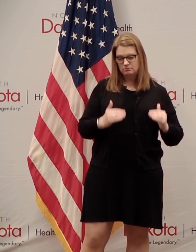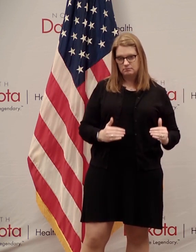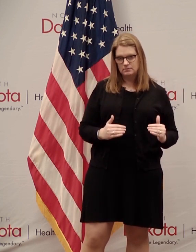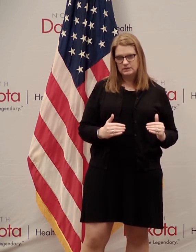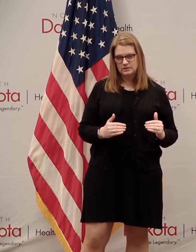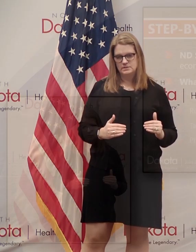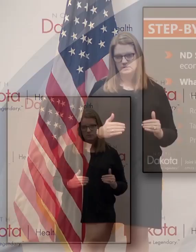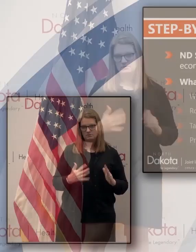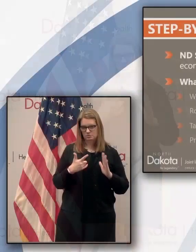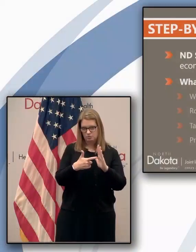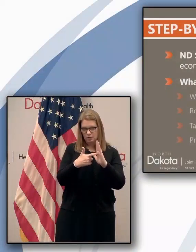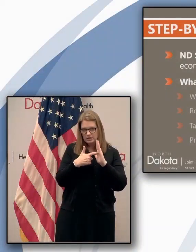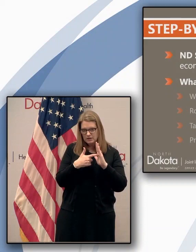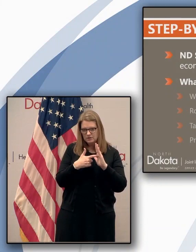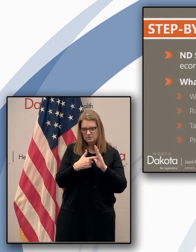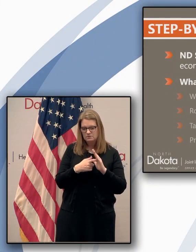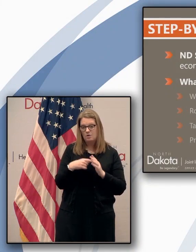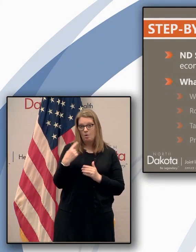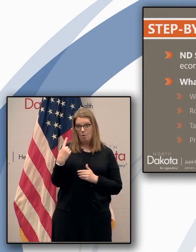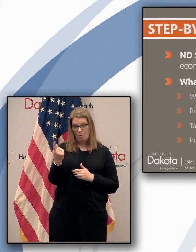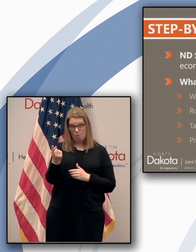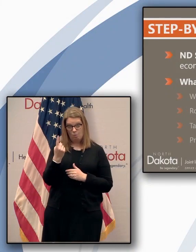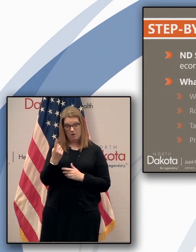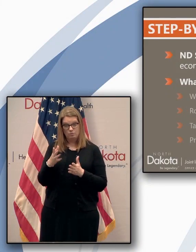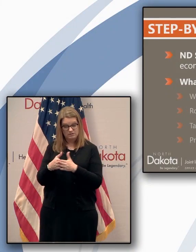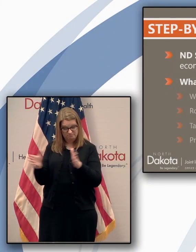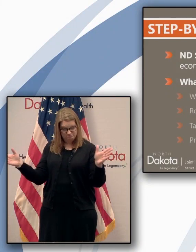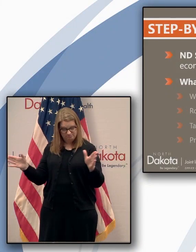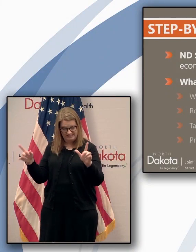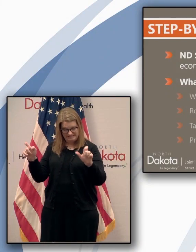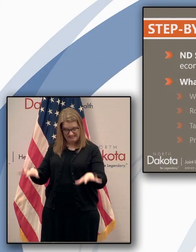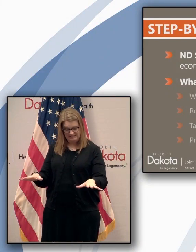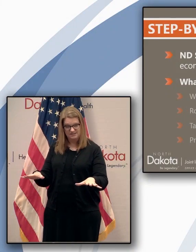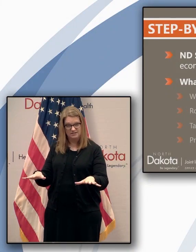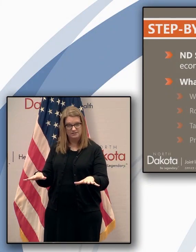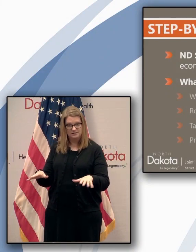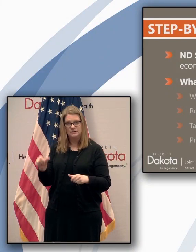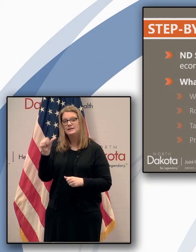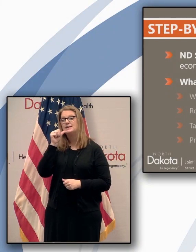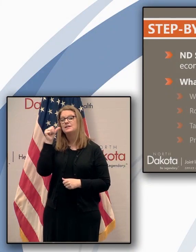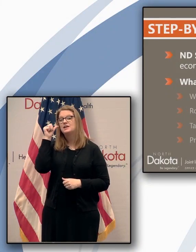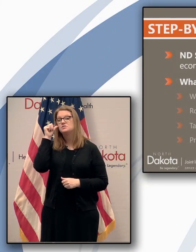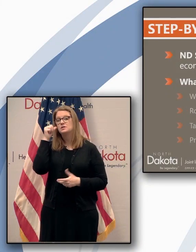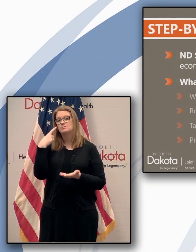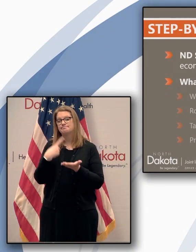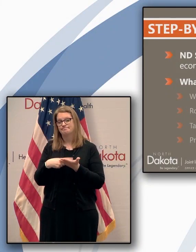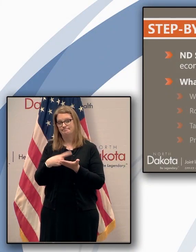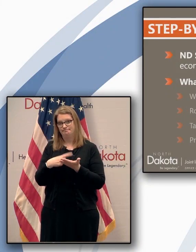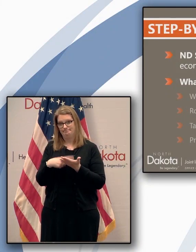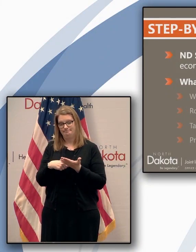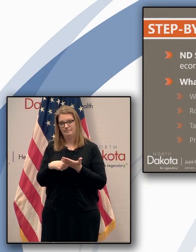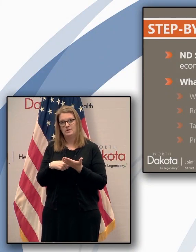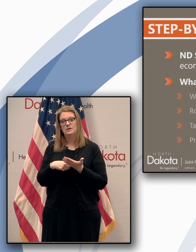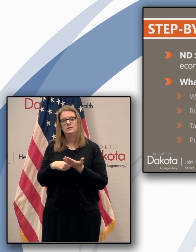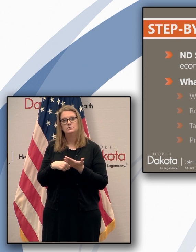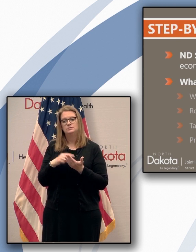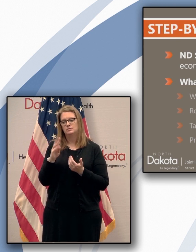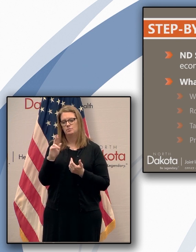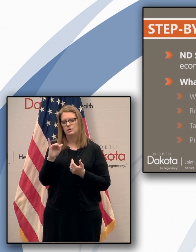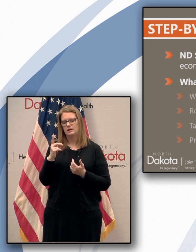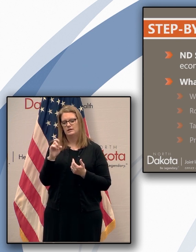had some criteria. One of those was widespread rapid testing, and you heard us yesterday announce that